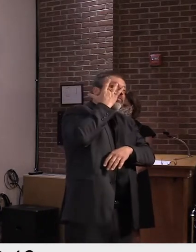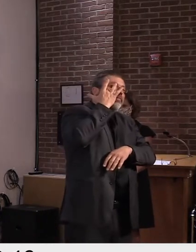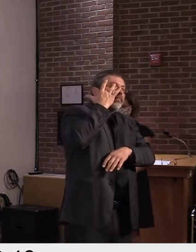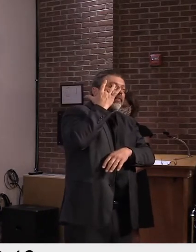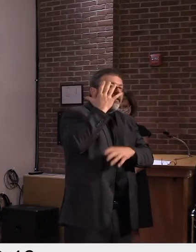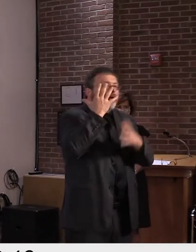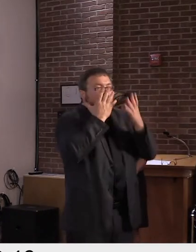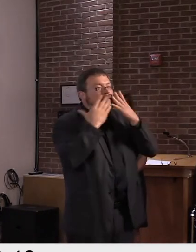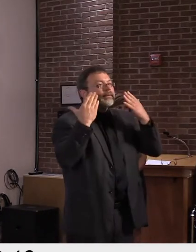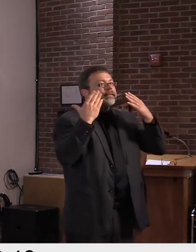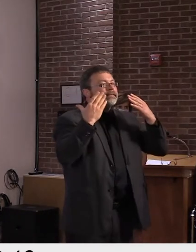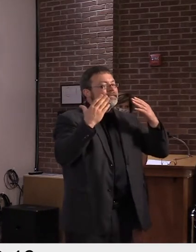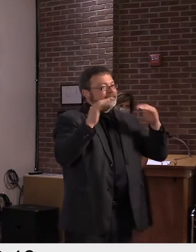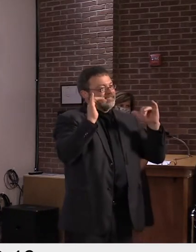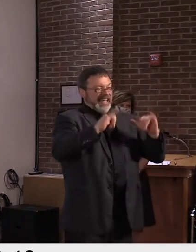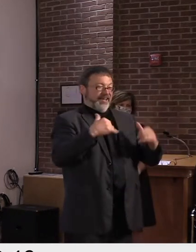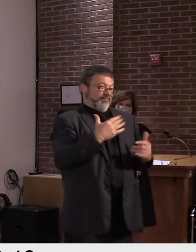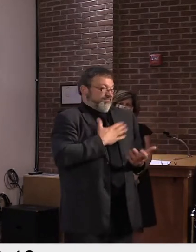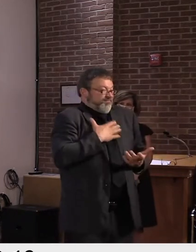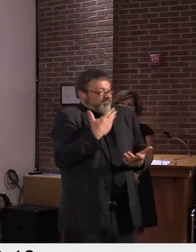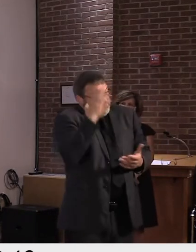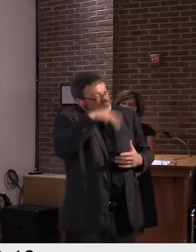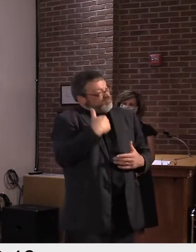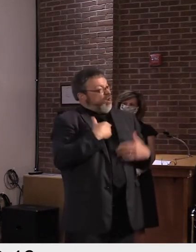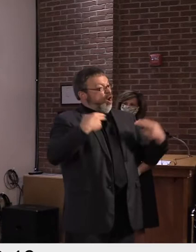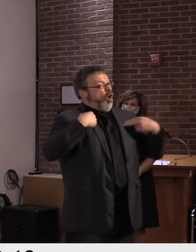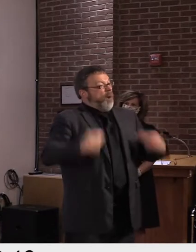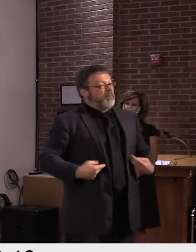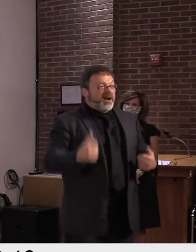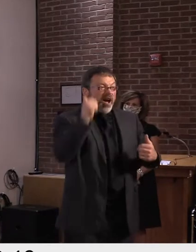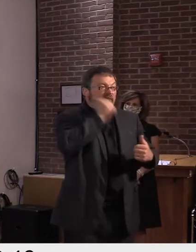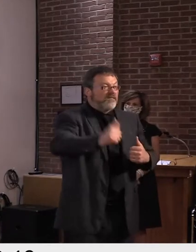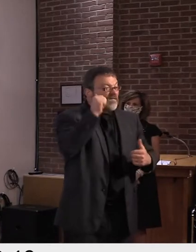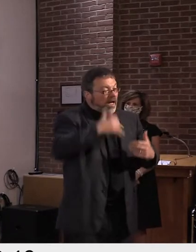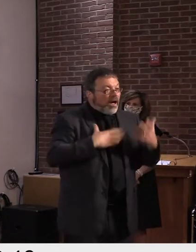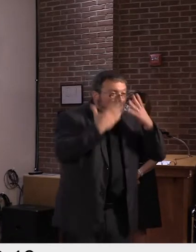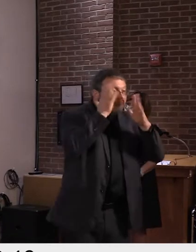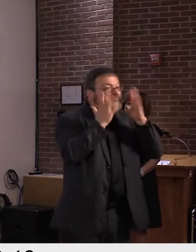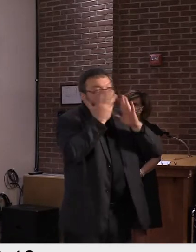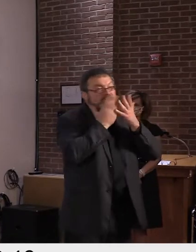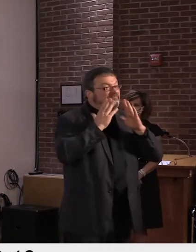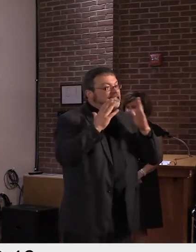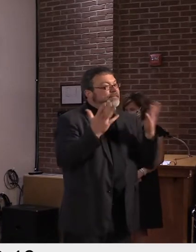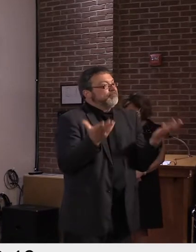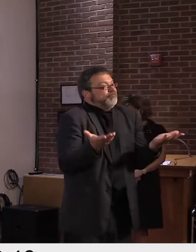realize. And it can be spread by people who are not showing any symptoms.